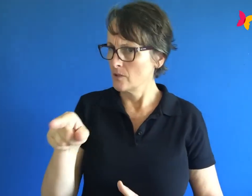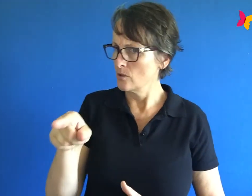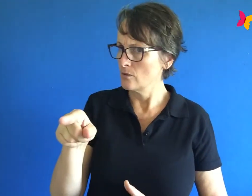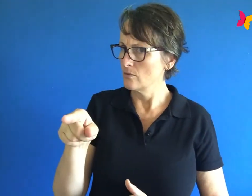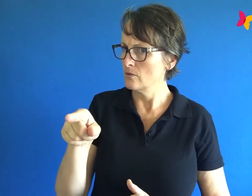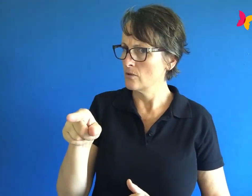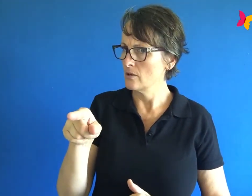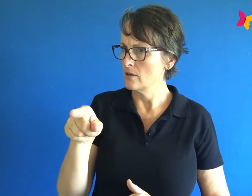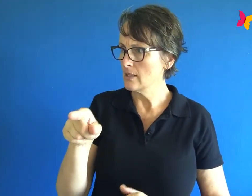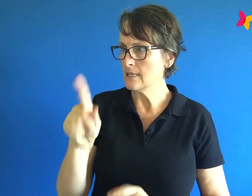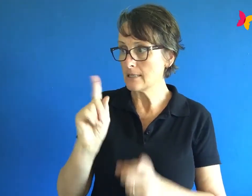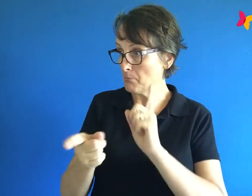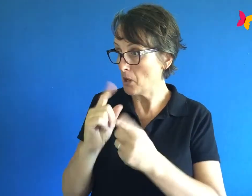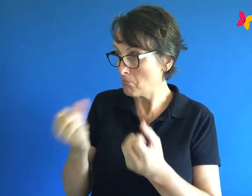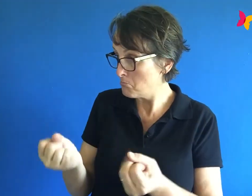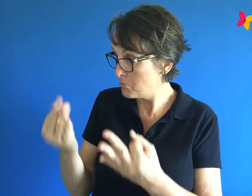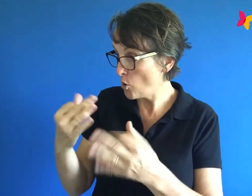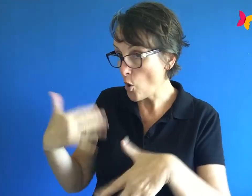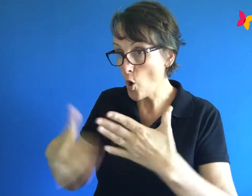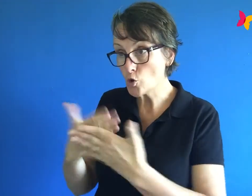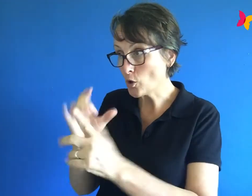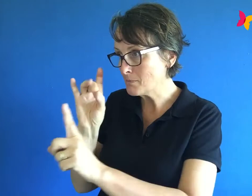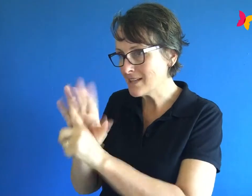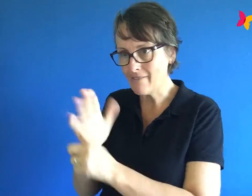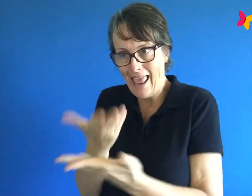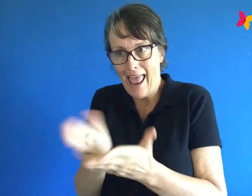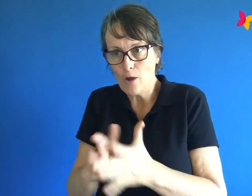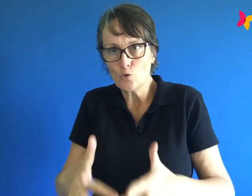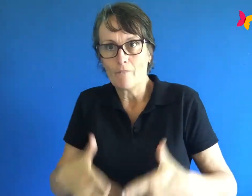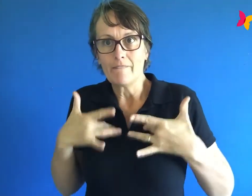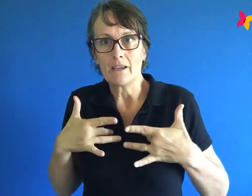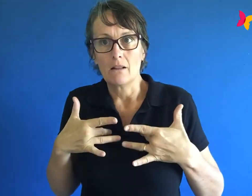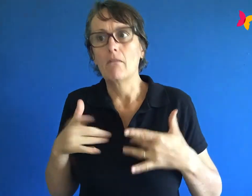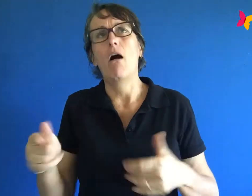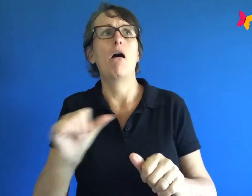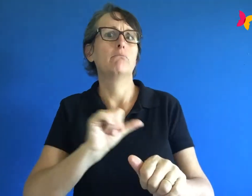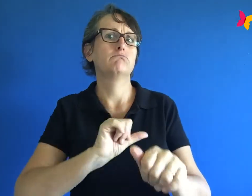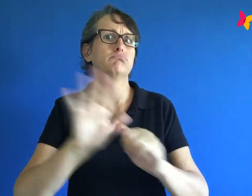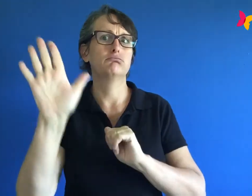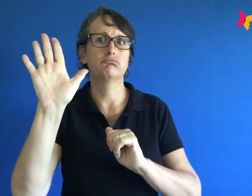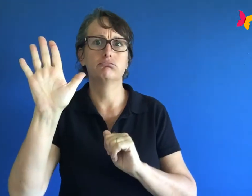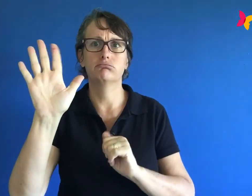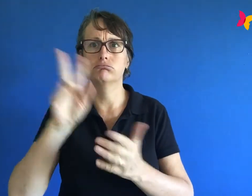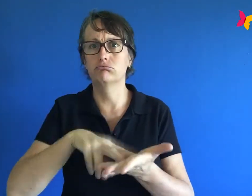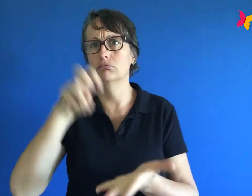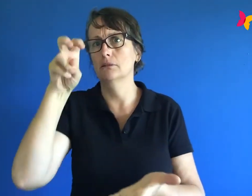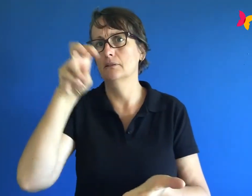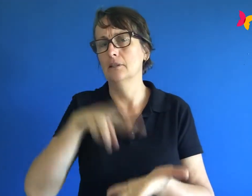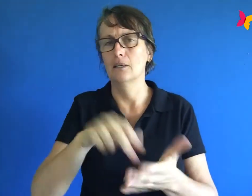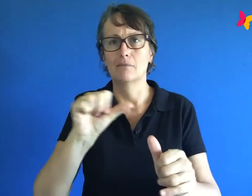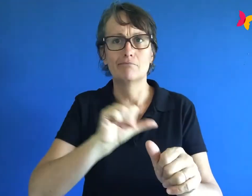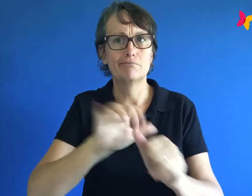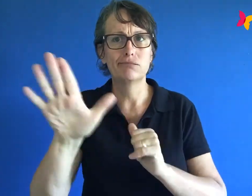family react to those periods? Yeah, awesome. Bloody brilliant. It's like,